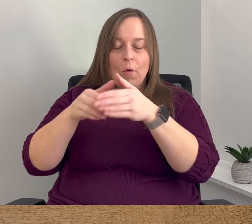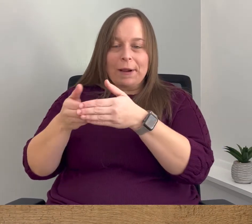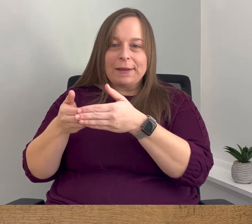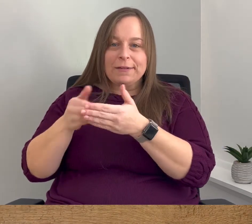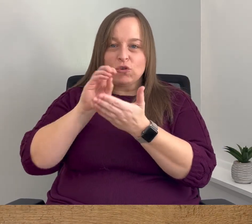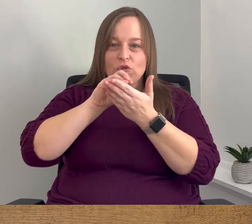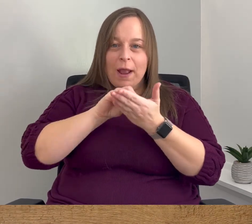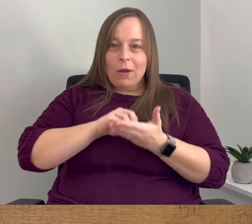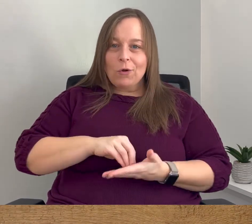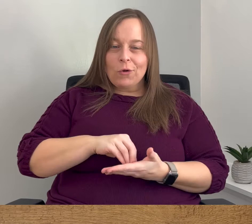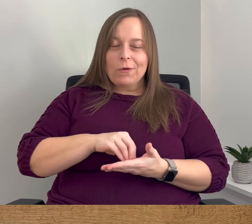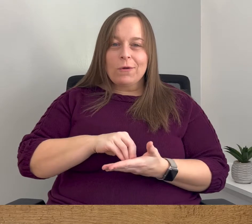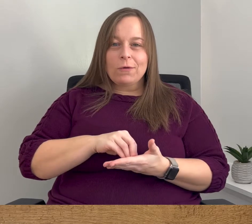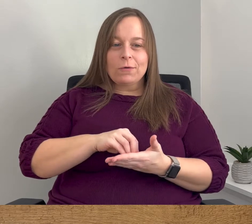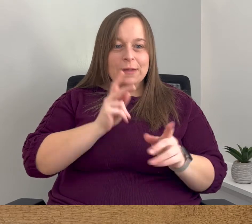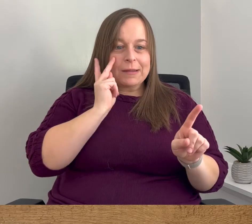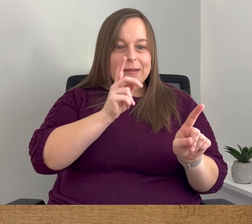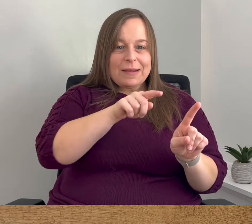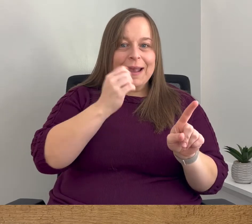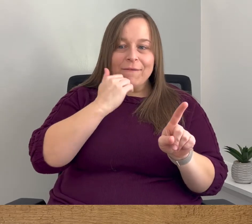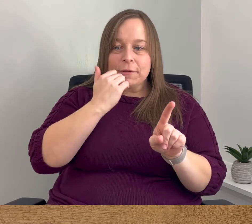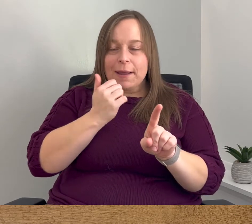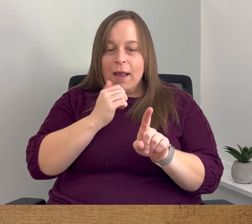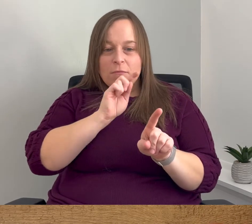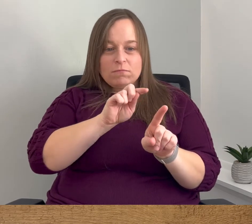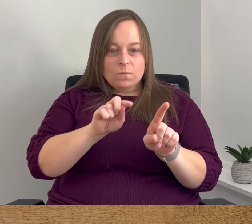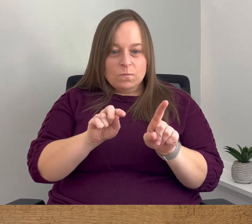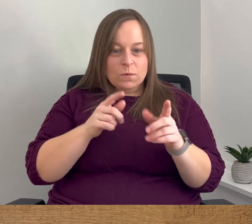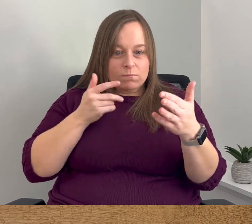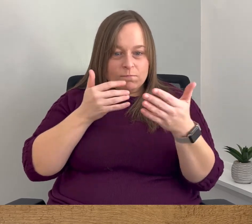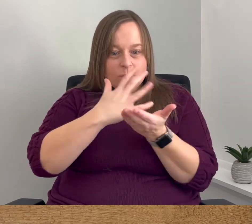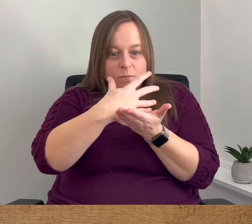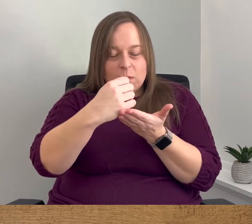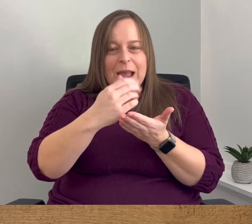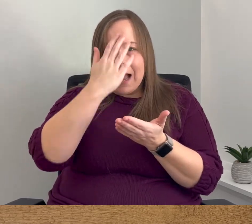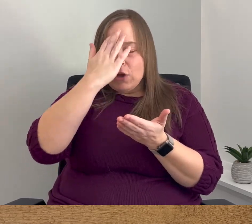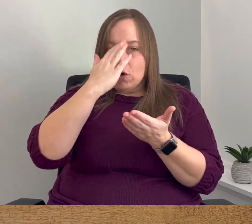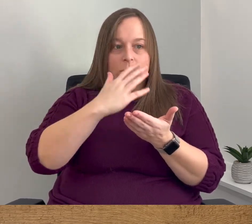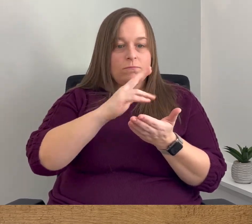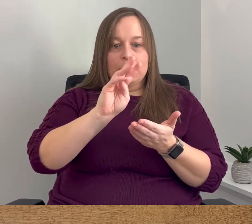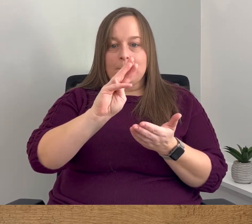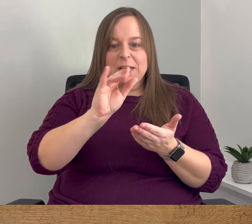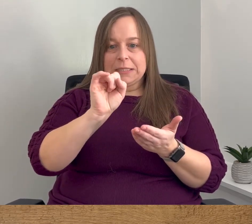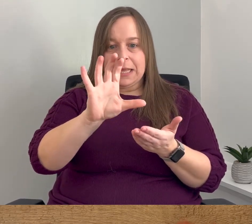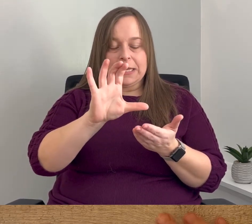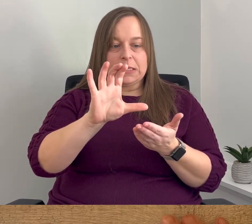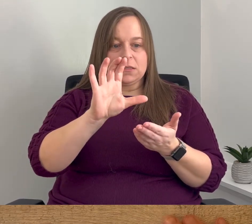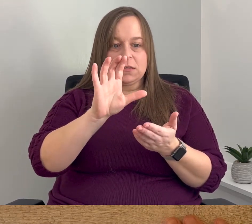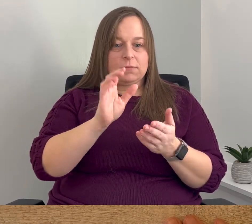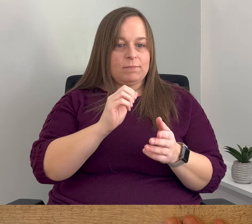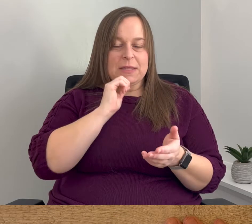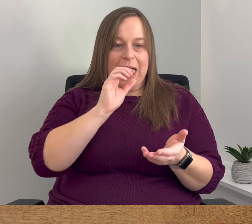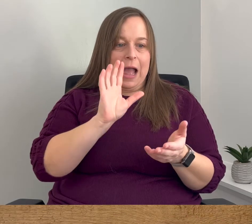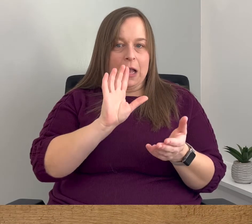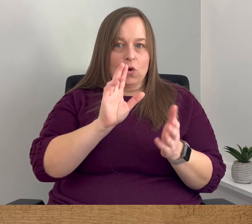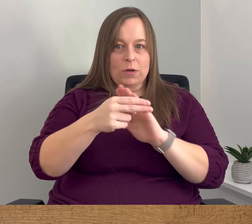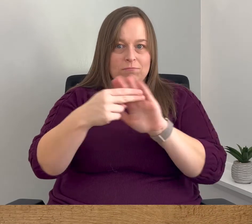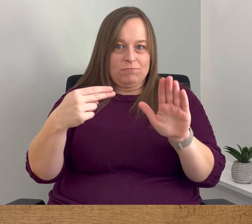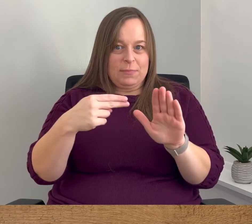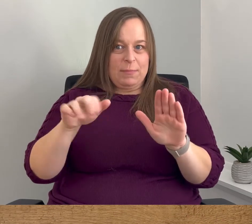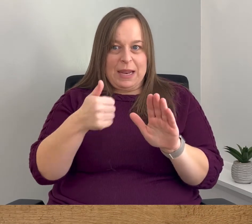category trackers just so I can see every day like where we're at. Like, I know we don't have any more miscellaneous money, so I'm not